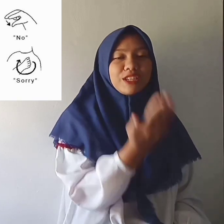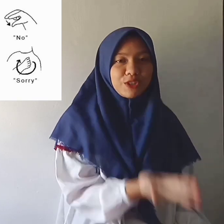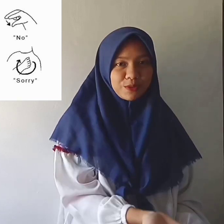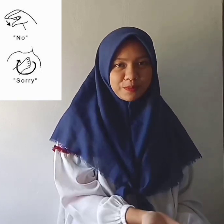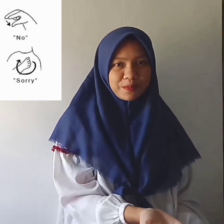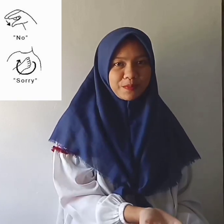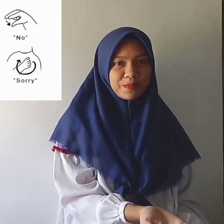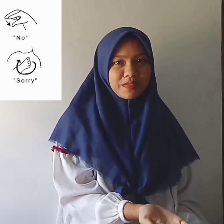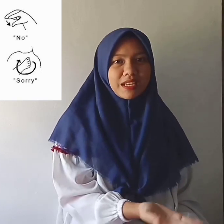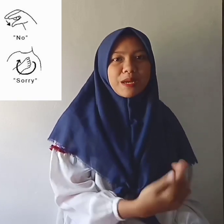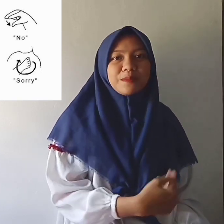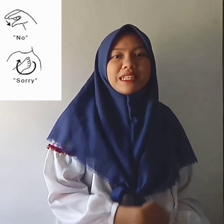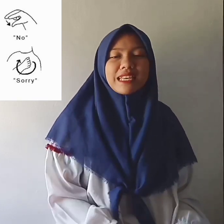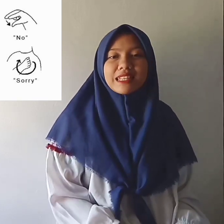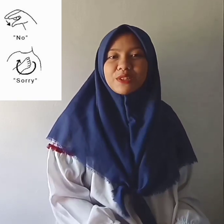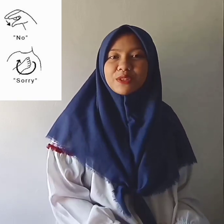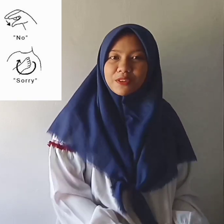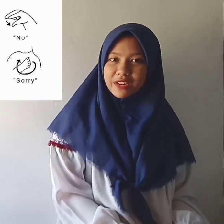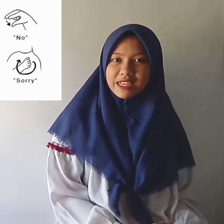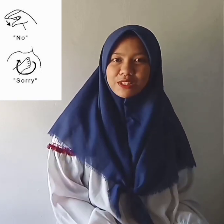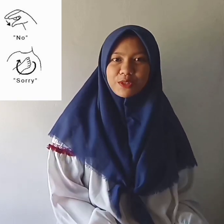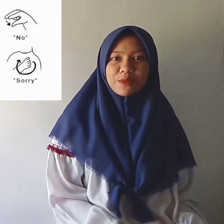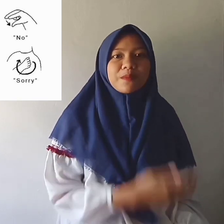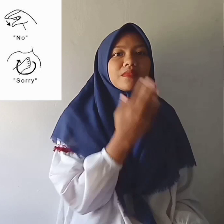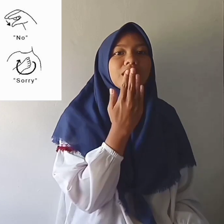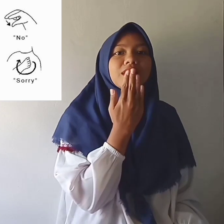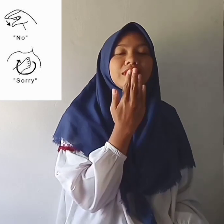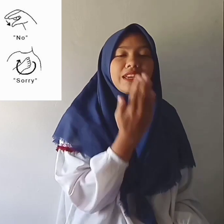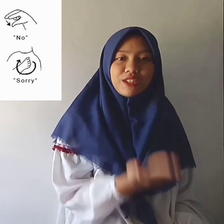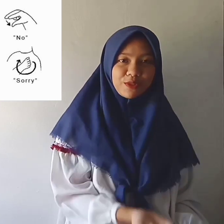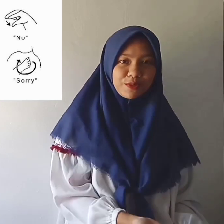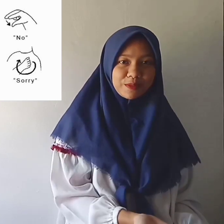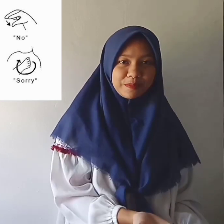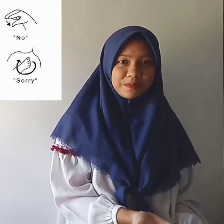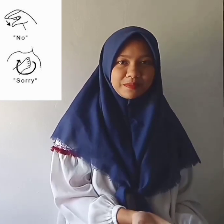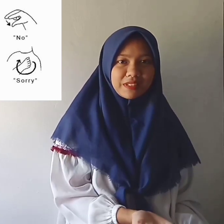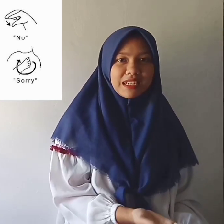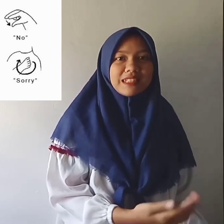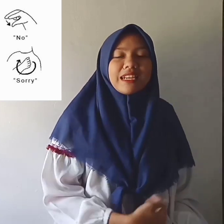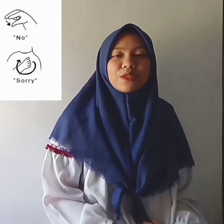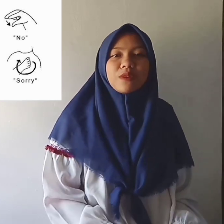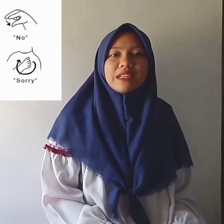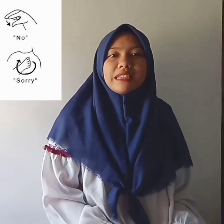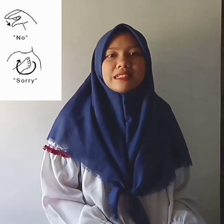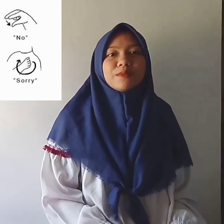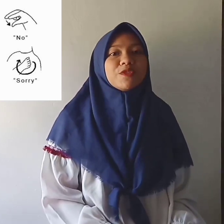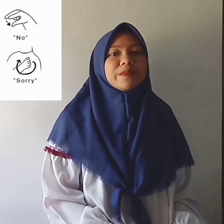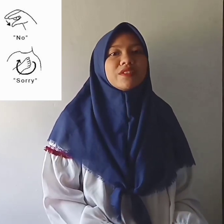you. Please say thank you to your friend next to you. Thank you. The next one is the movement